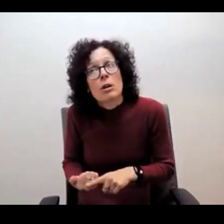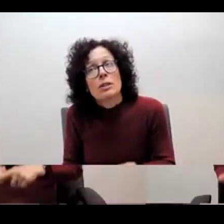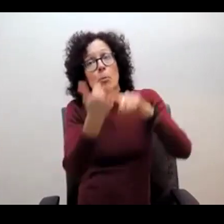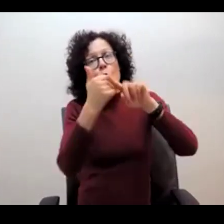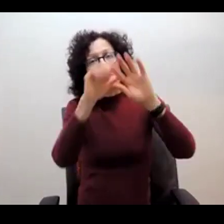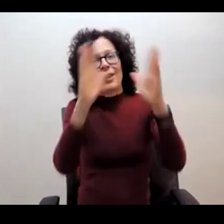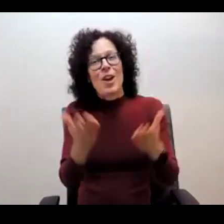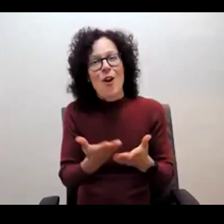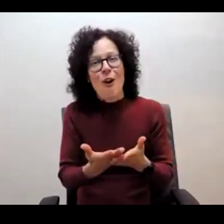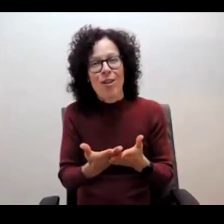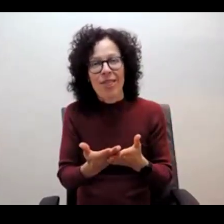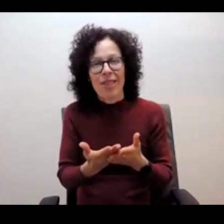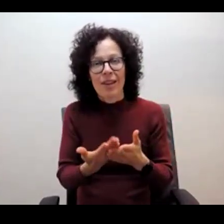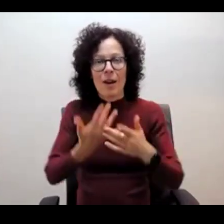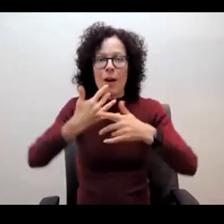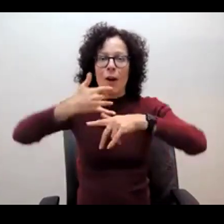flowing with